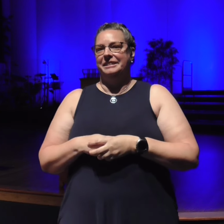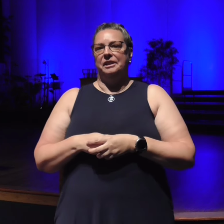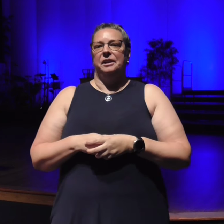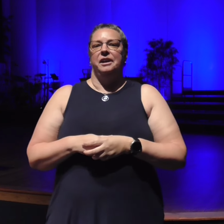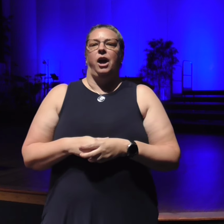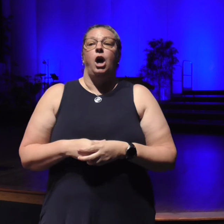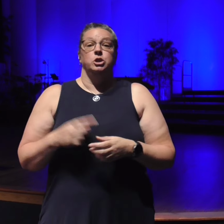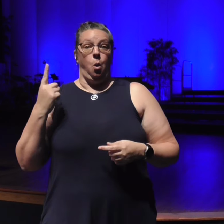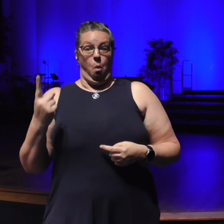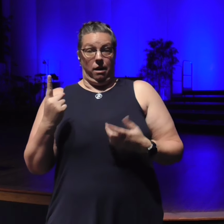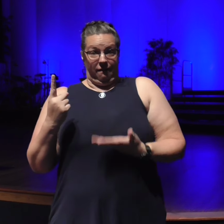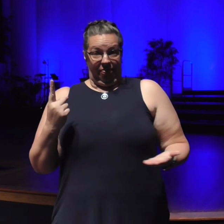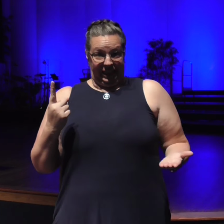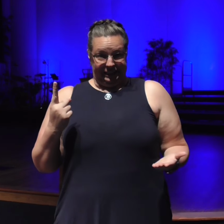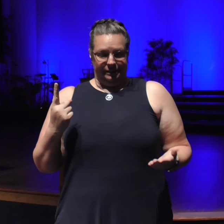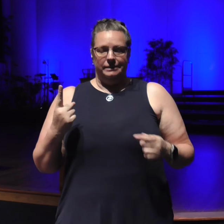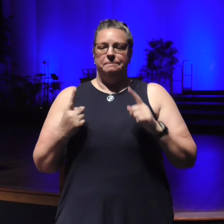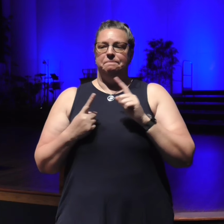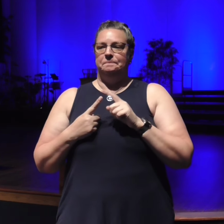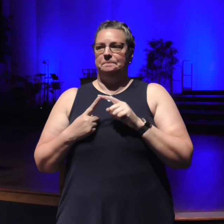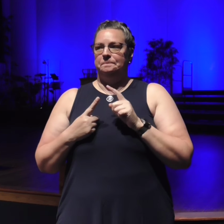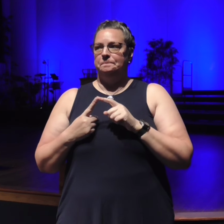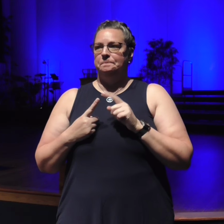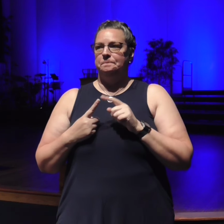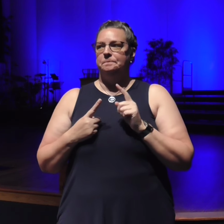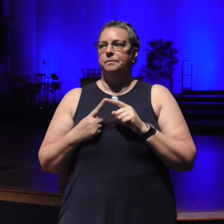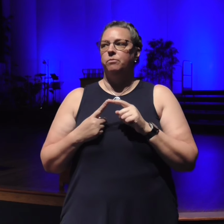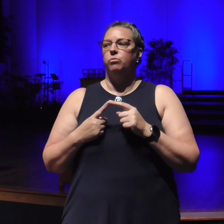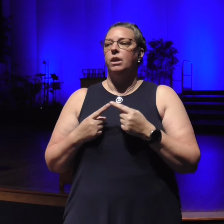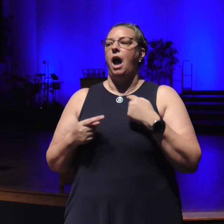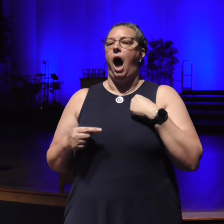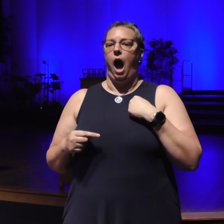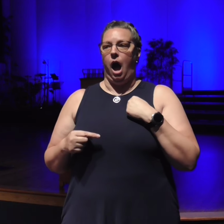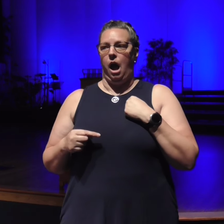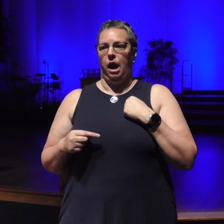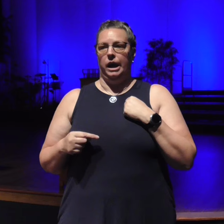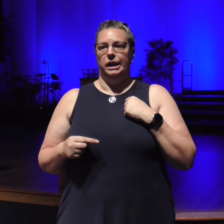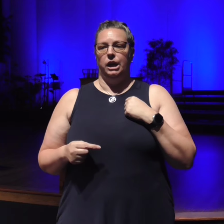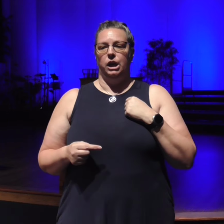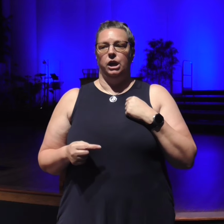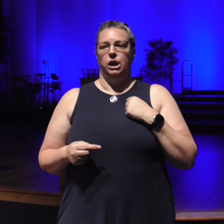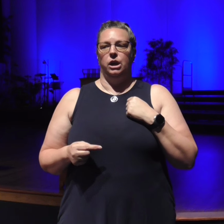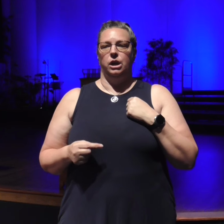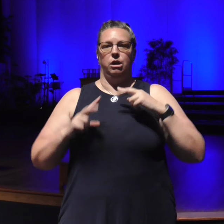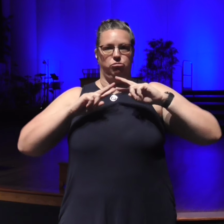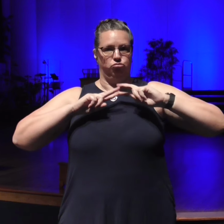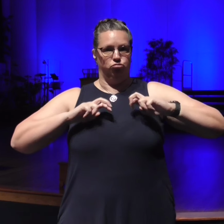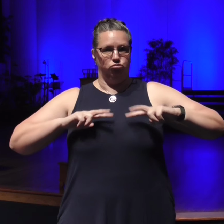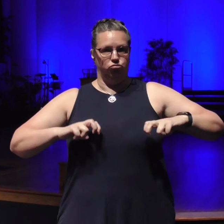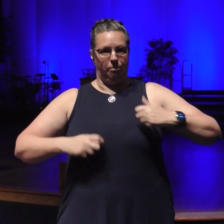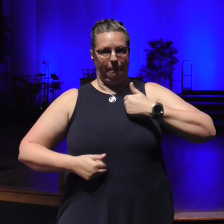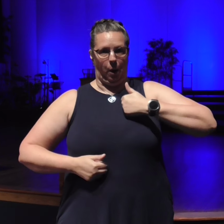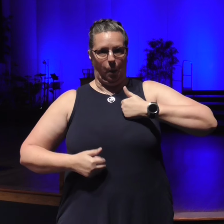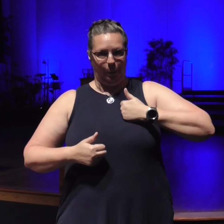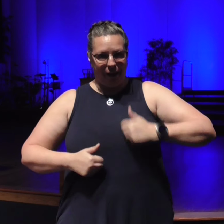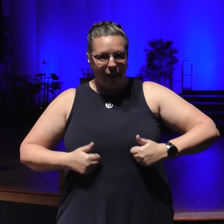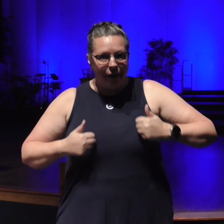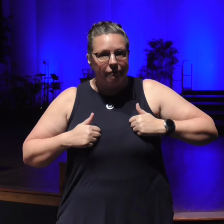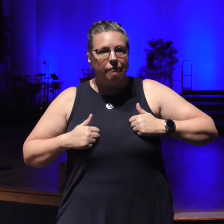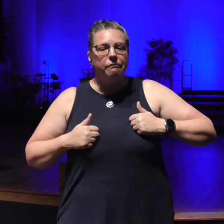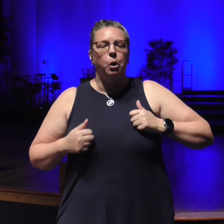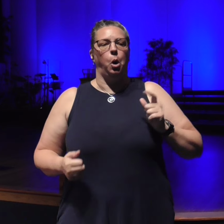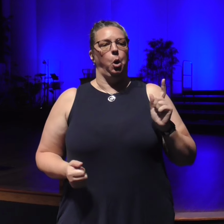So one of the things that I did was kind of look at my own life and say, where